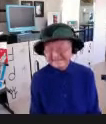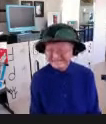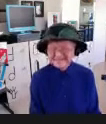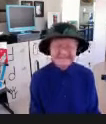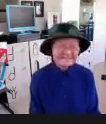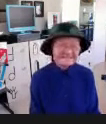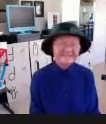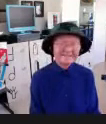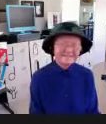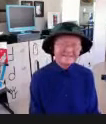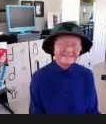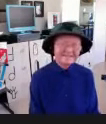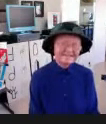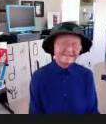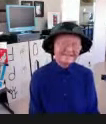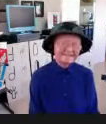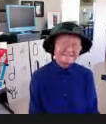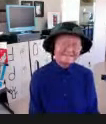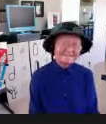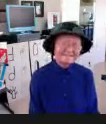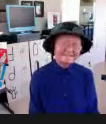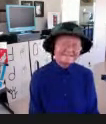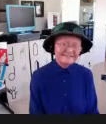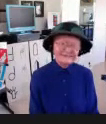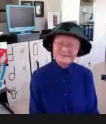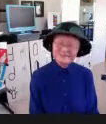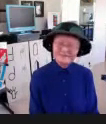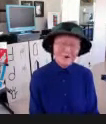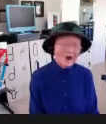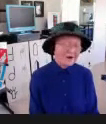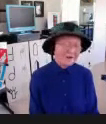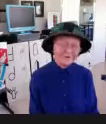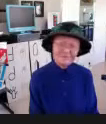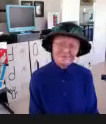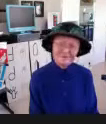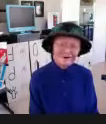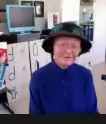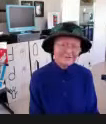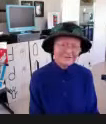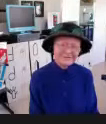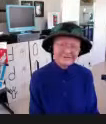8 is very clear graphic representation.